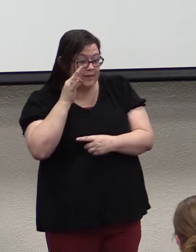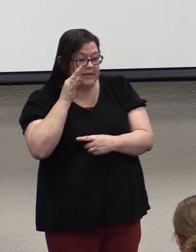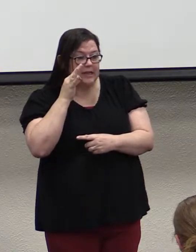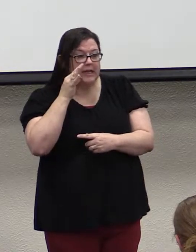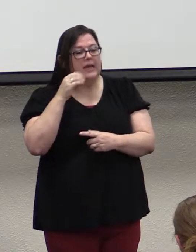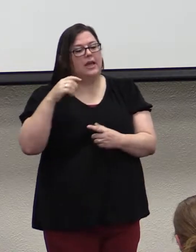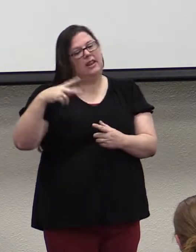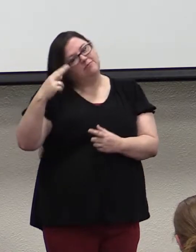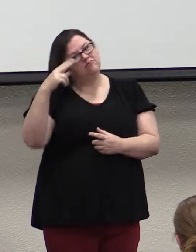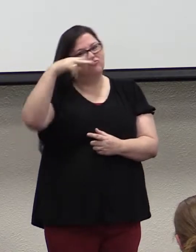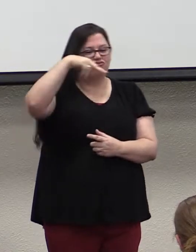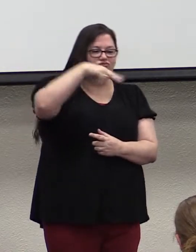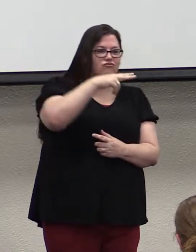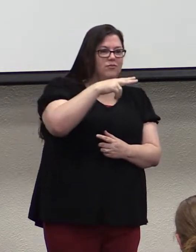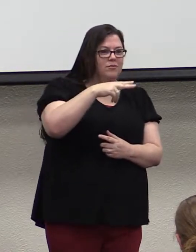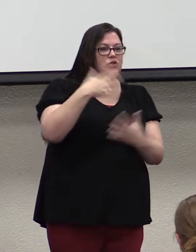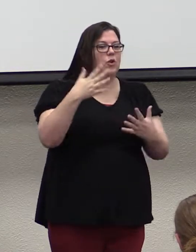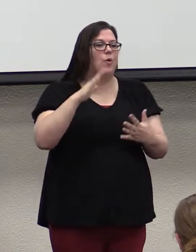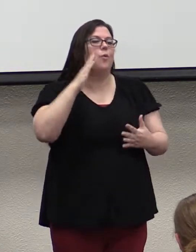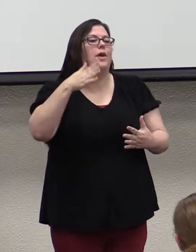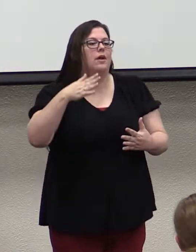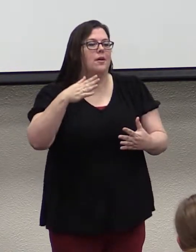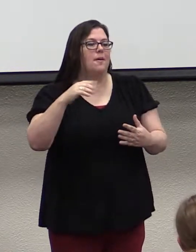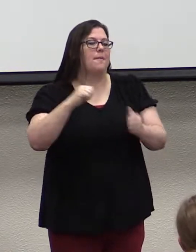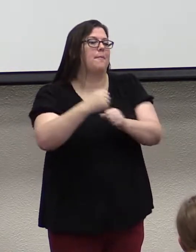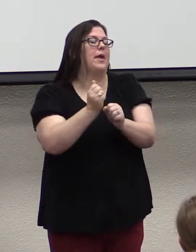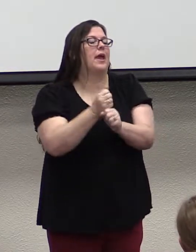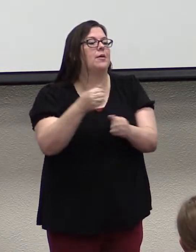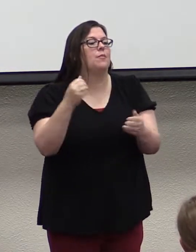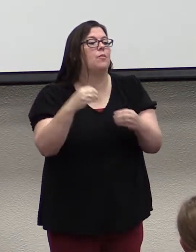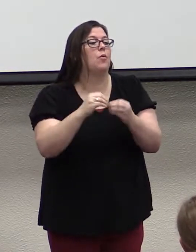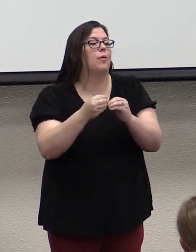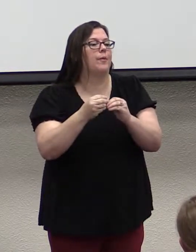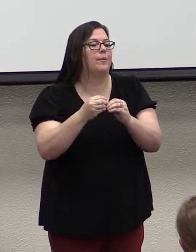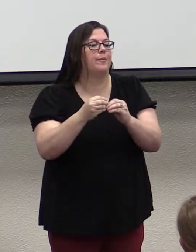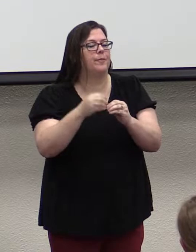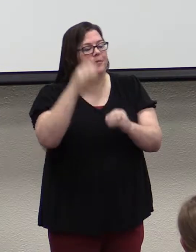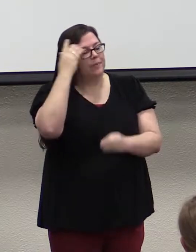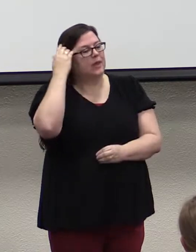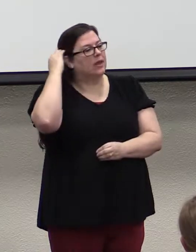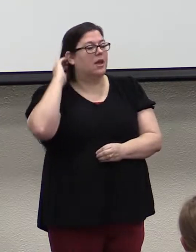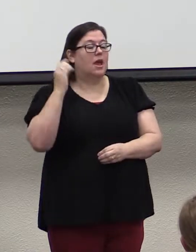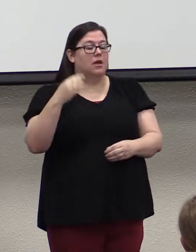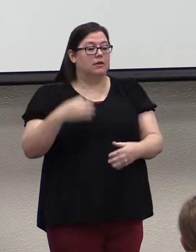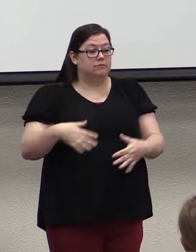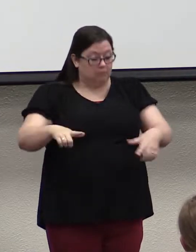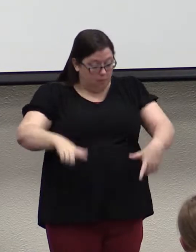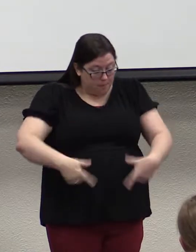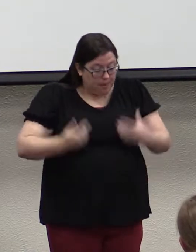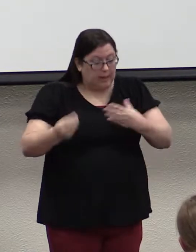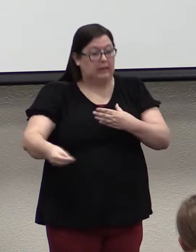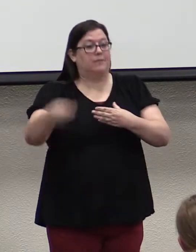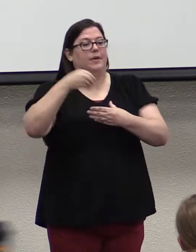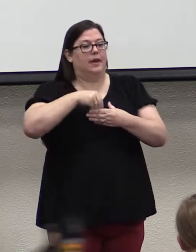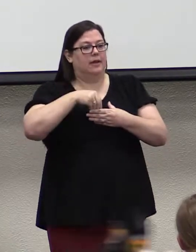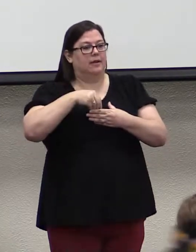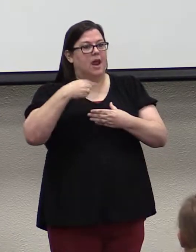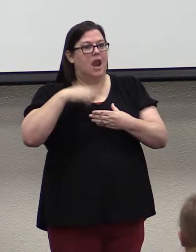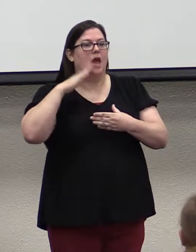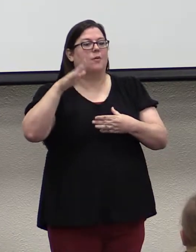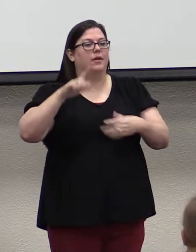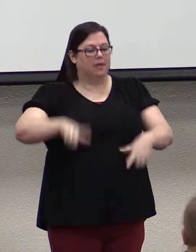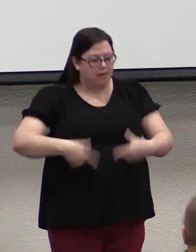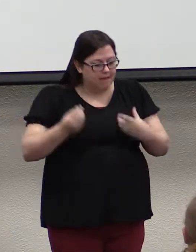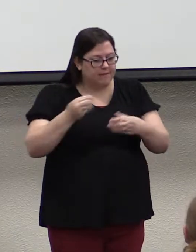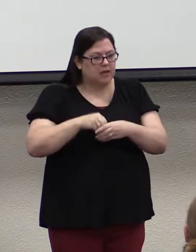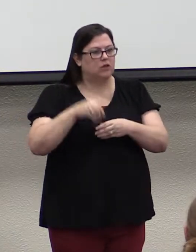Already you are clean because of the word that I have spoken to you. Abide in me, and I in you.